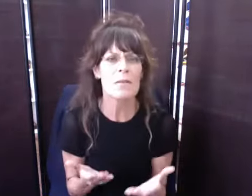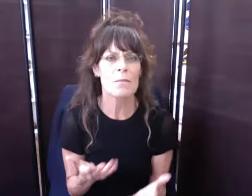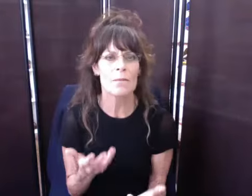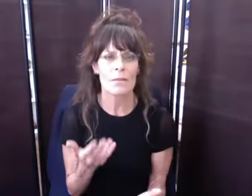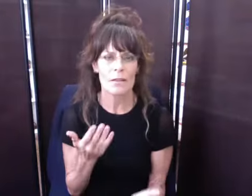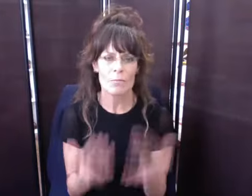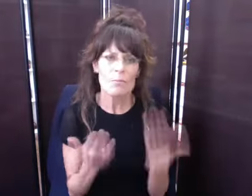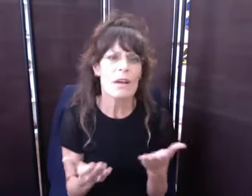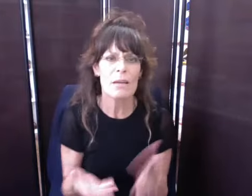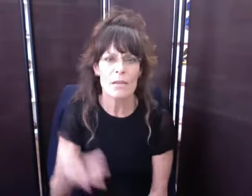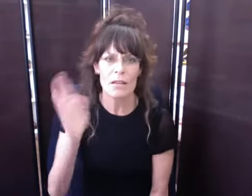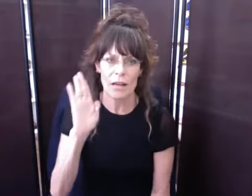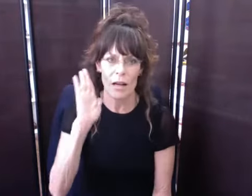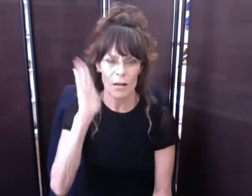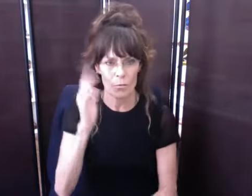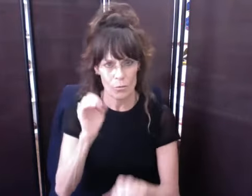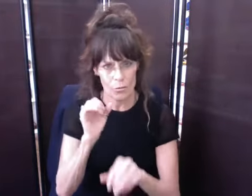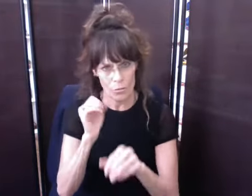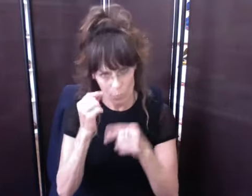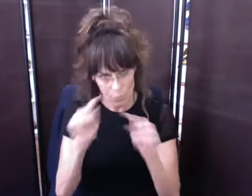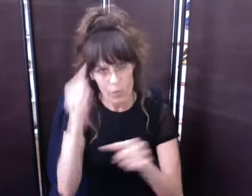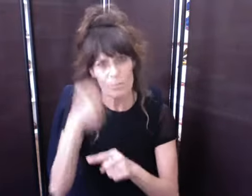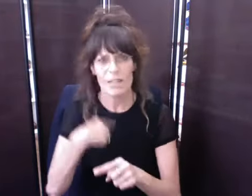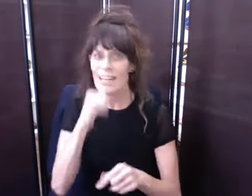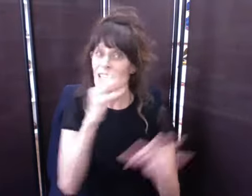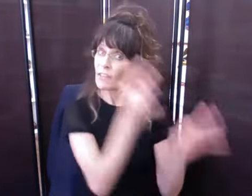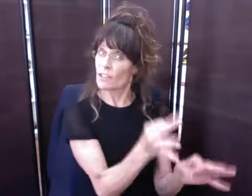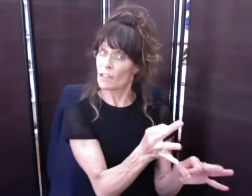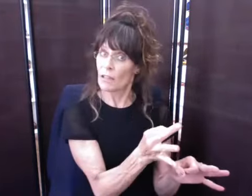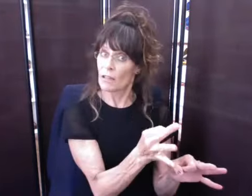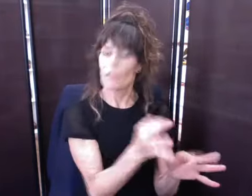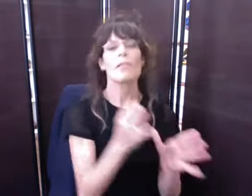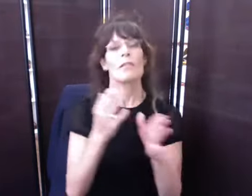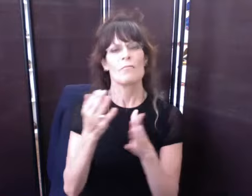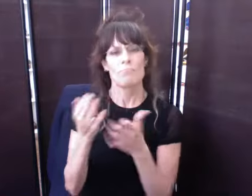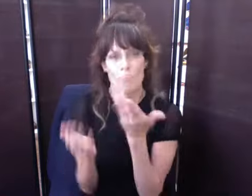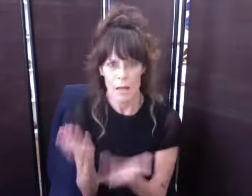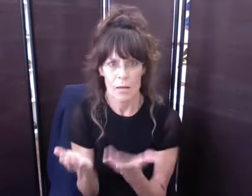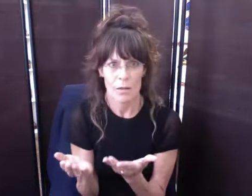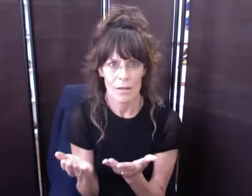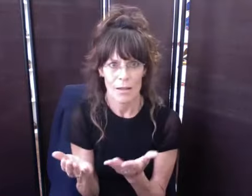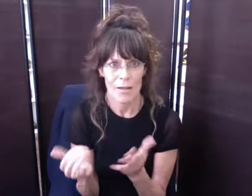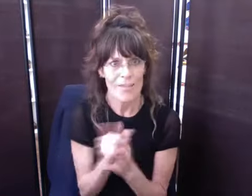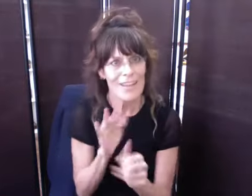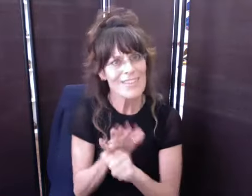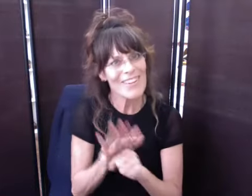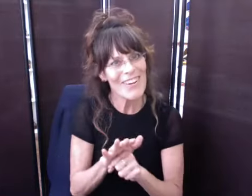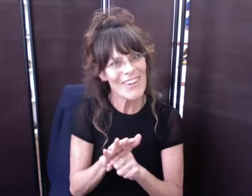God would work for me too. Not definitely, just maybe. And that's enough in step 2. It